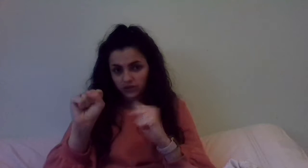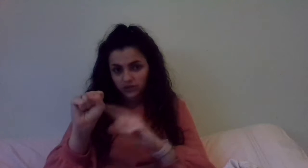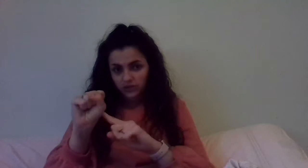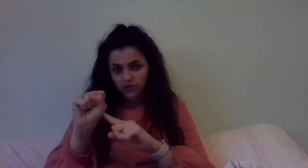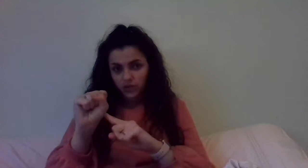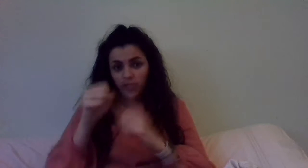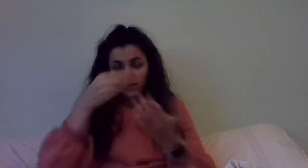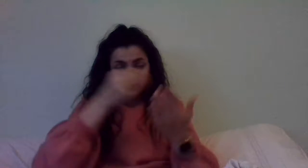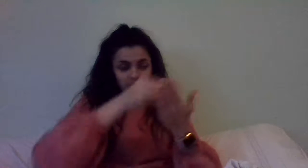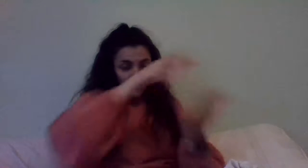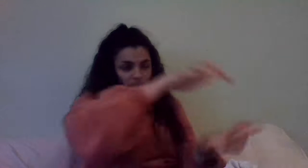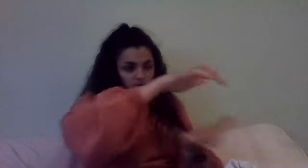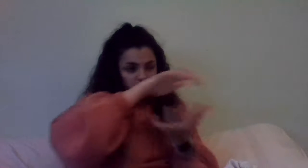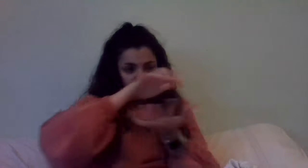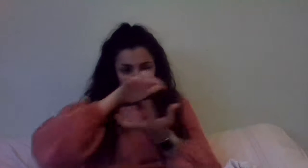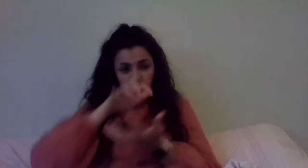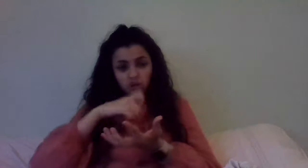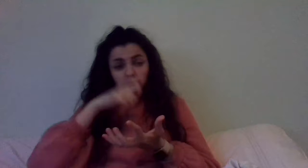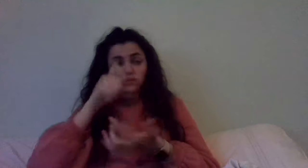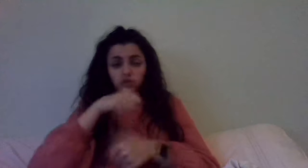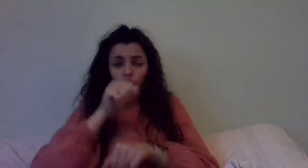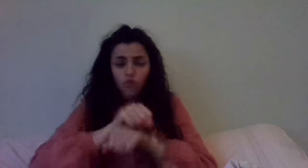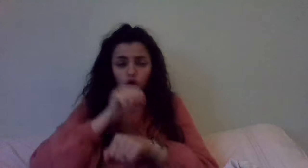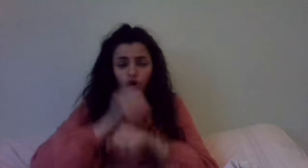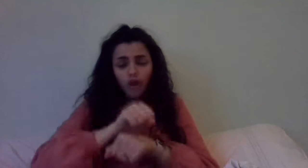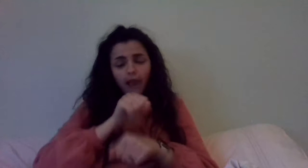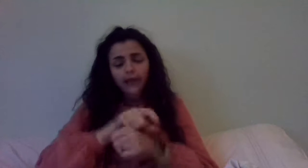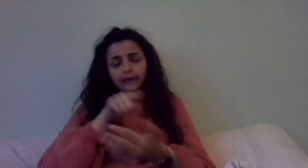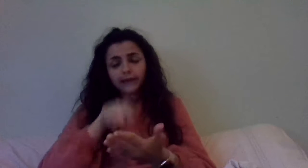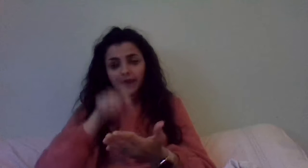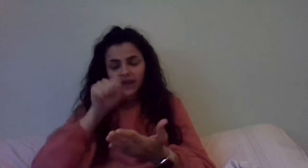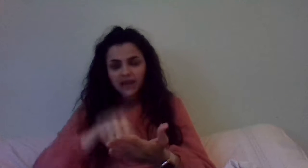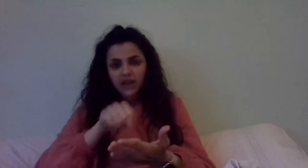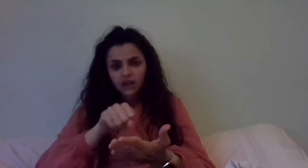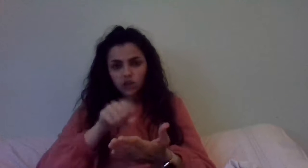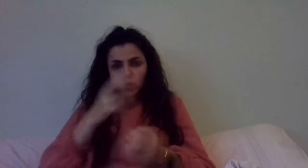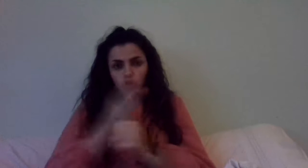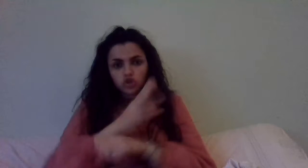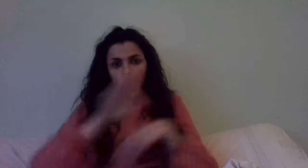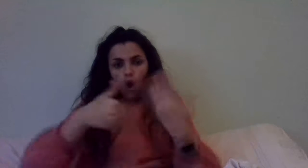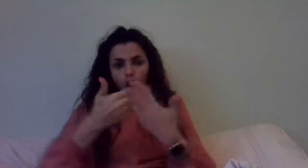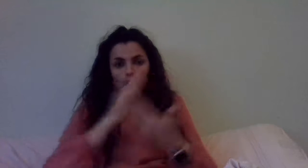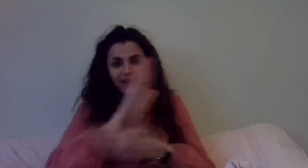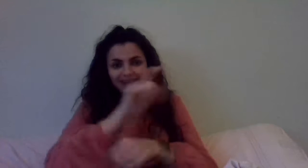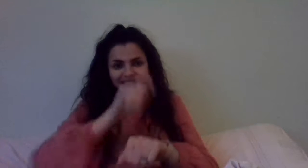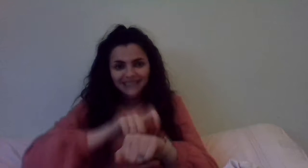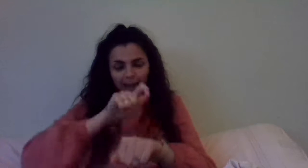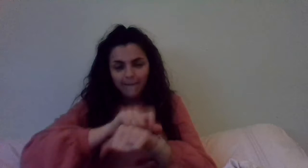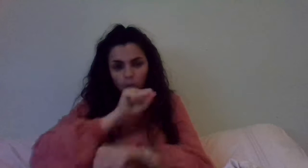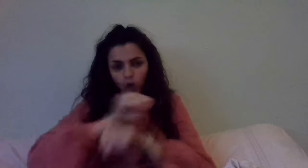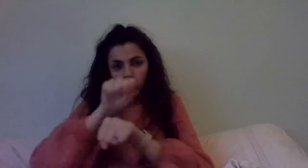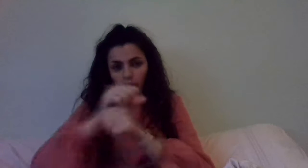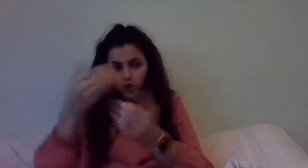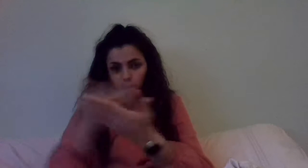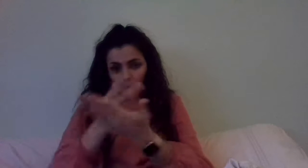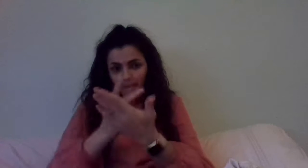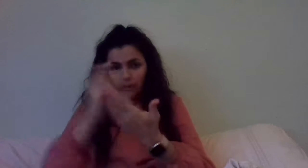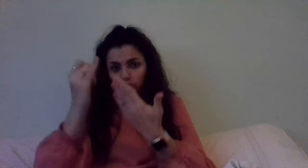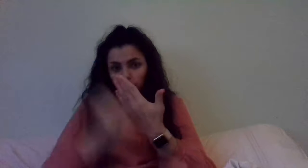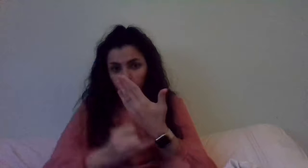his time working on the research for this new project of his, which will be the Migration series.